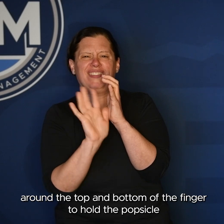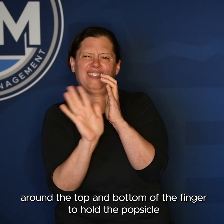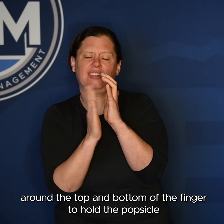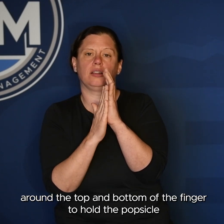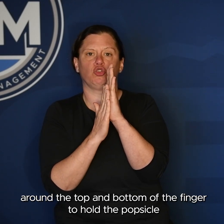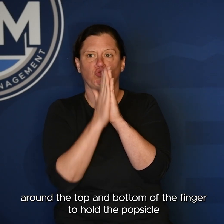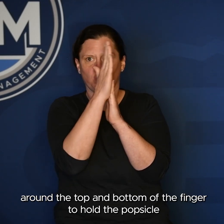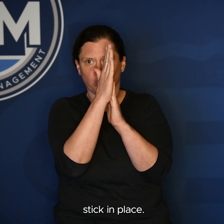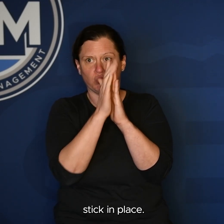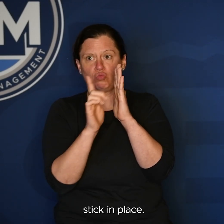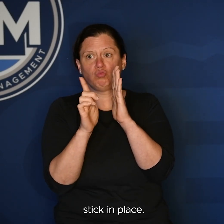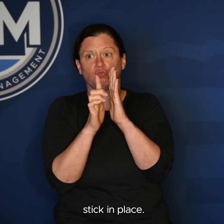the popsicle stick in place.